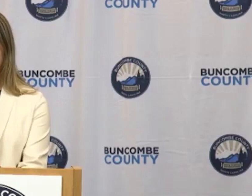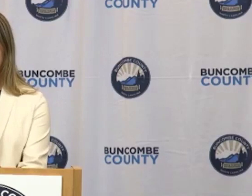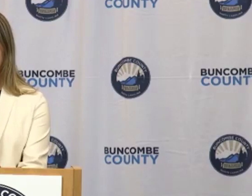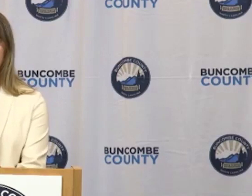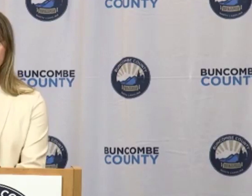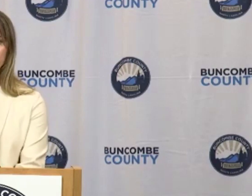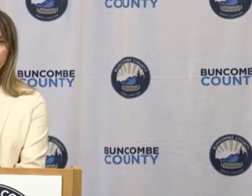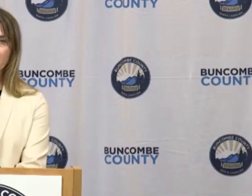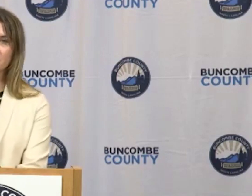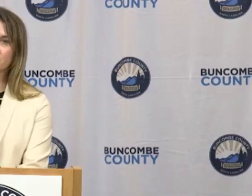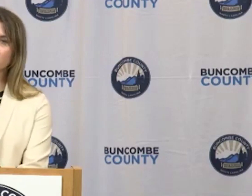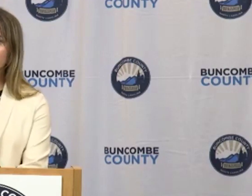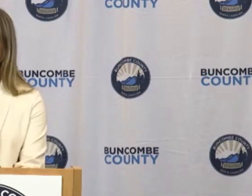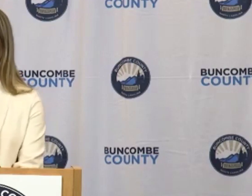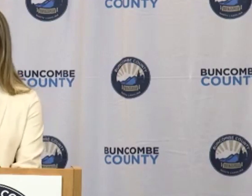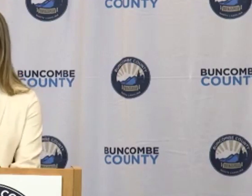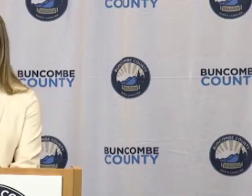that number is